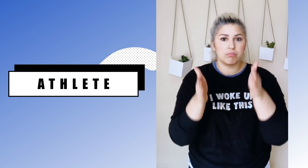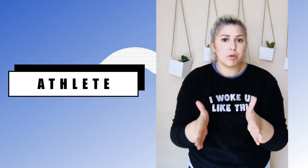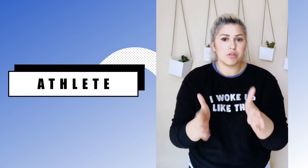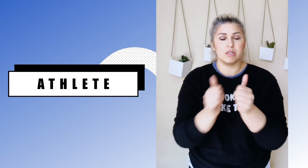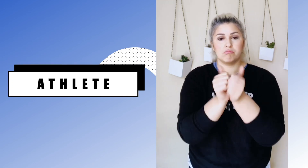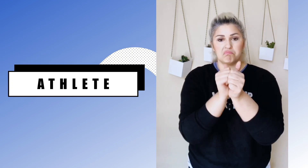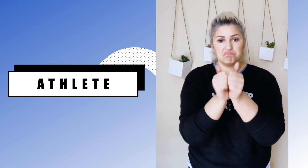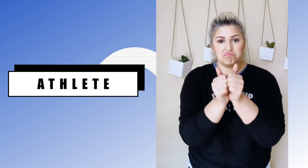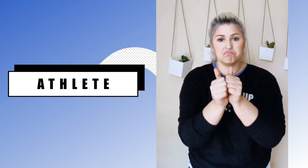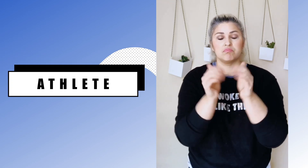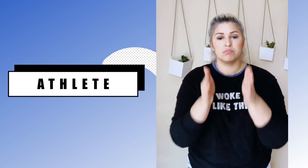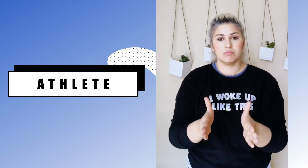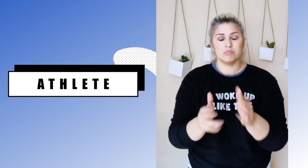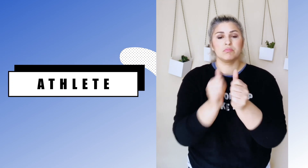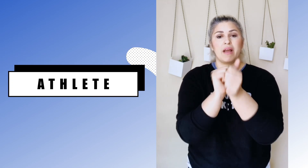Sports person,